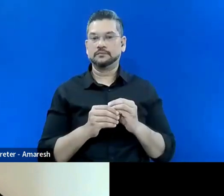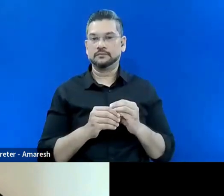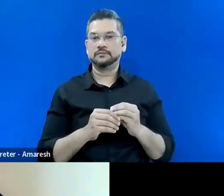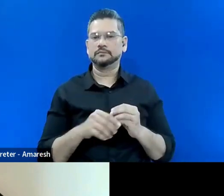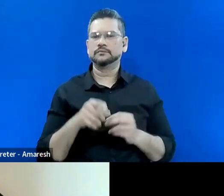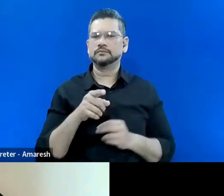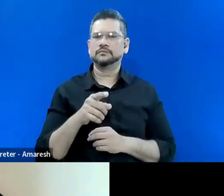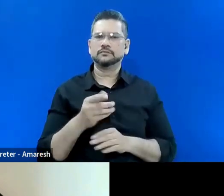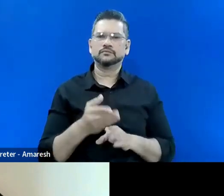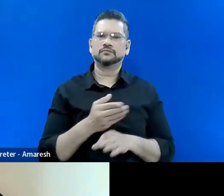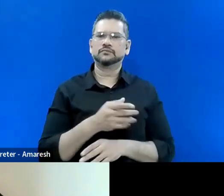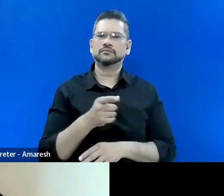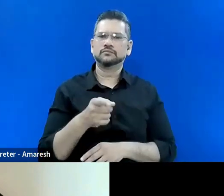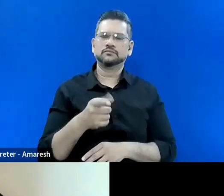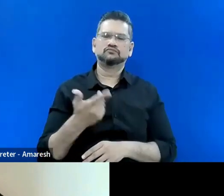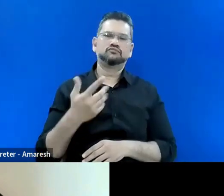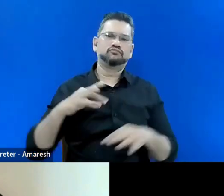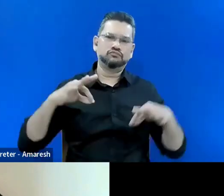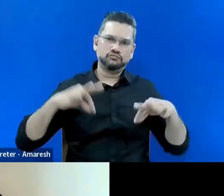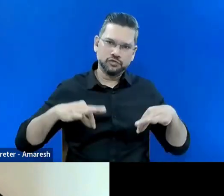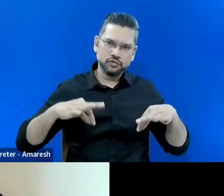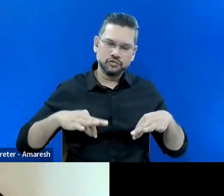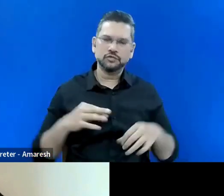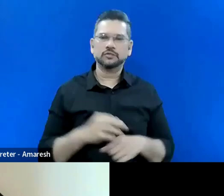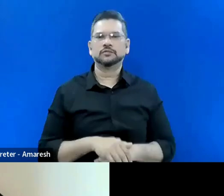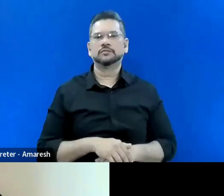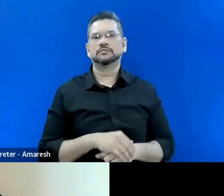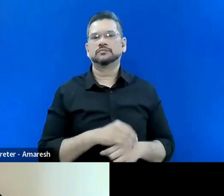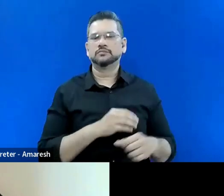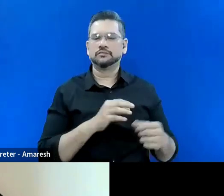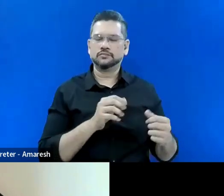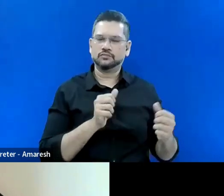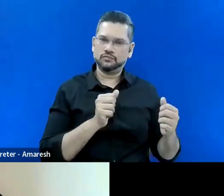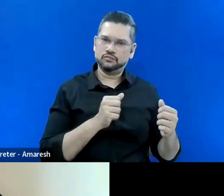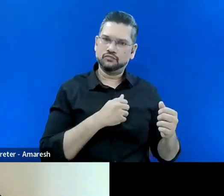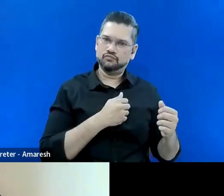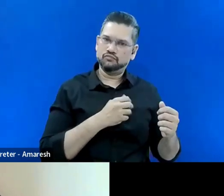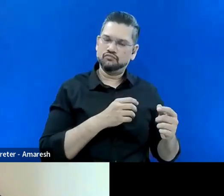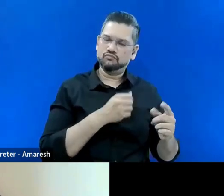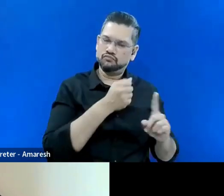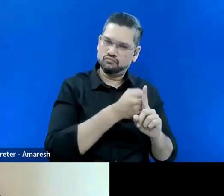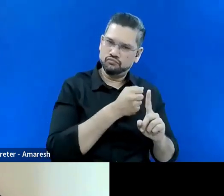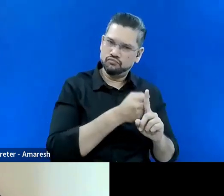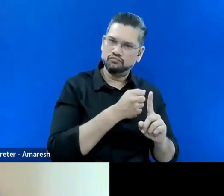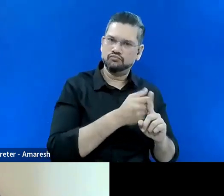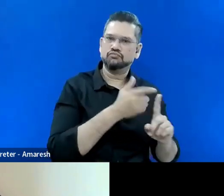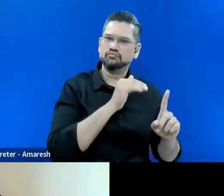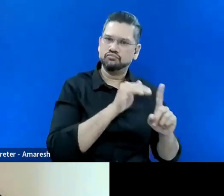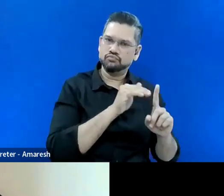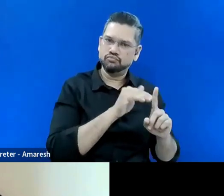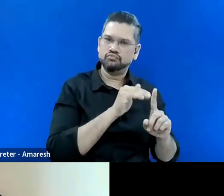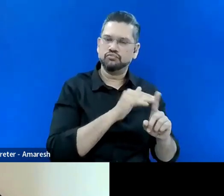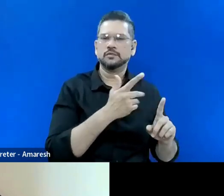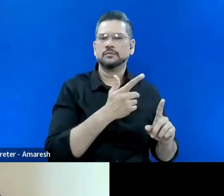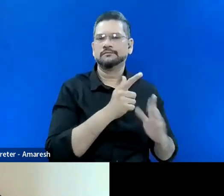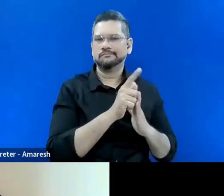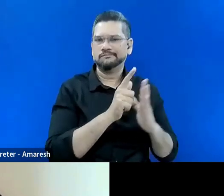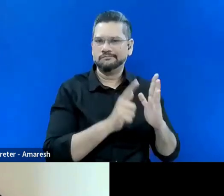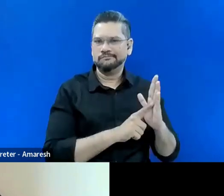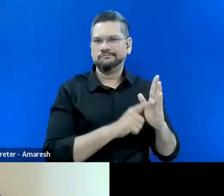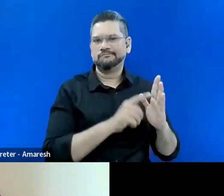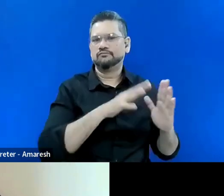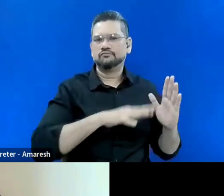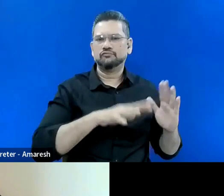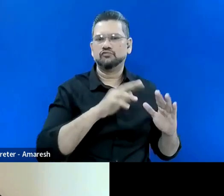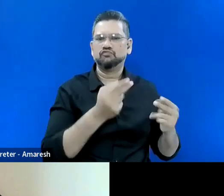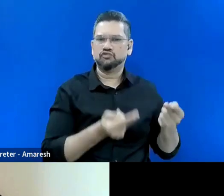mentioned that we need to work with the ministries and we need to work within the access to justice system. And I think there is also need